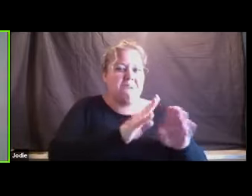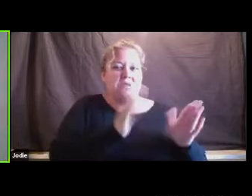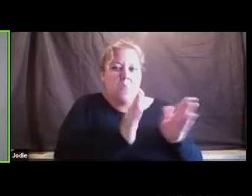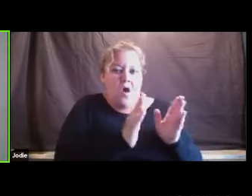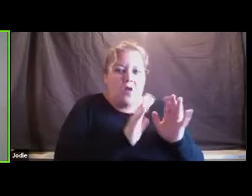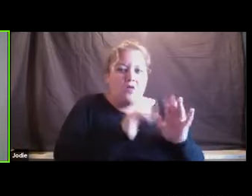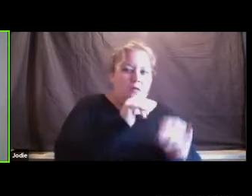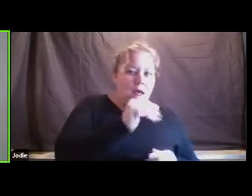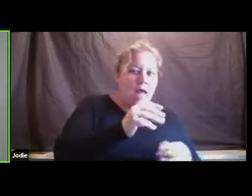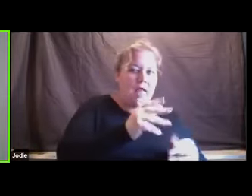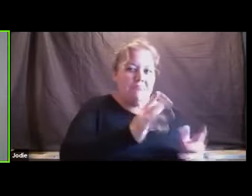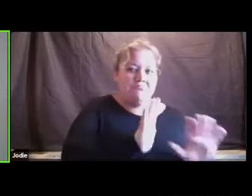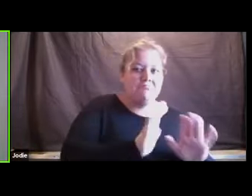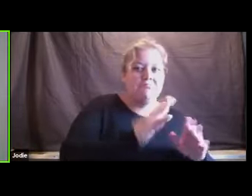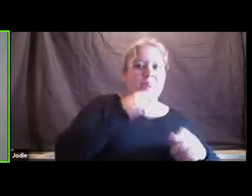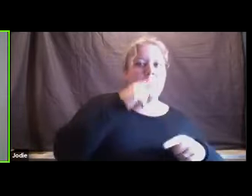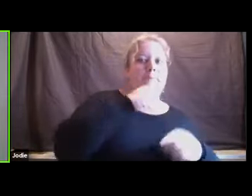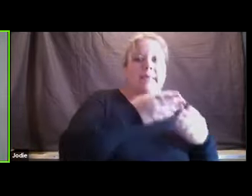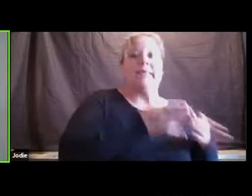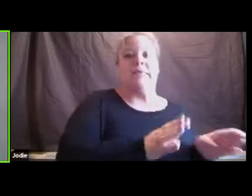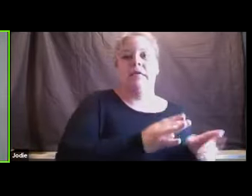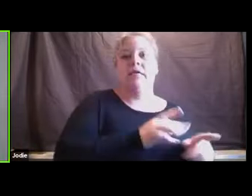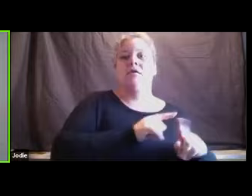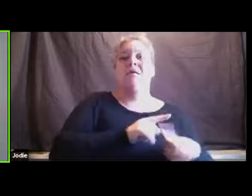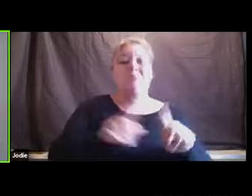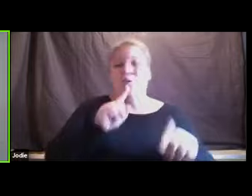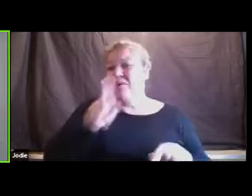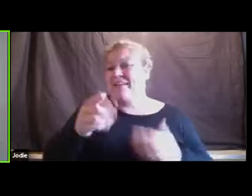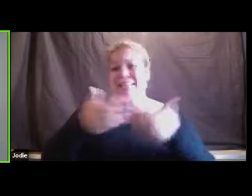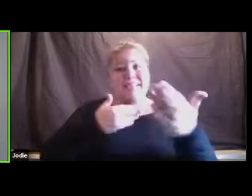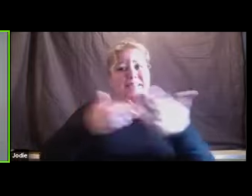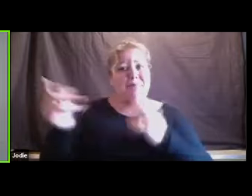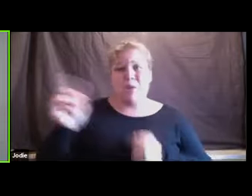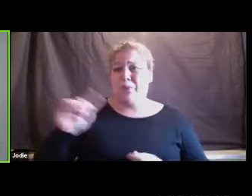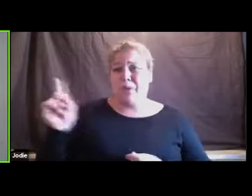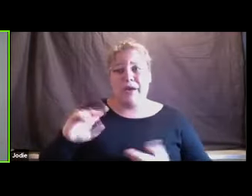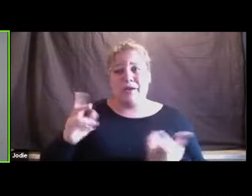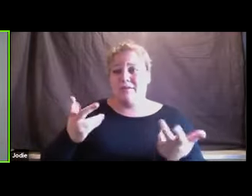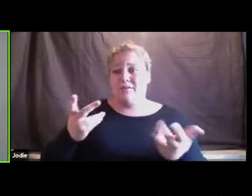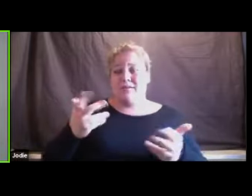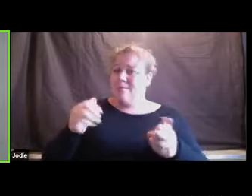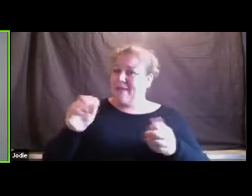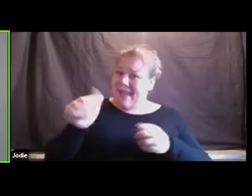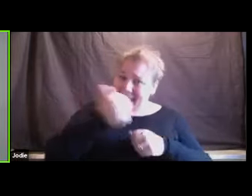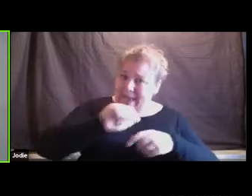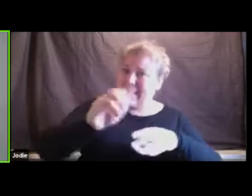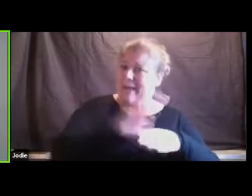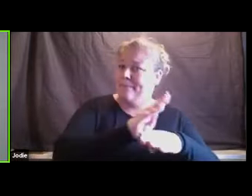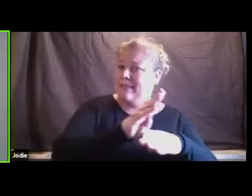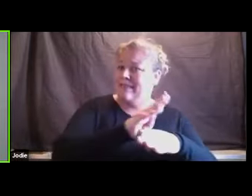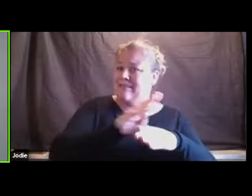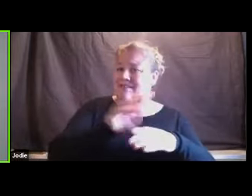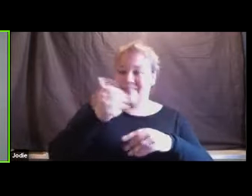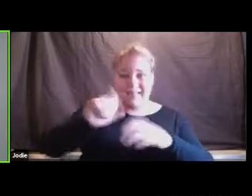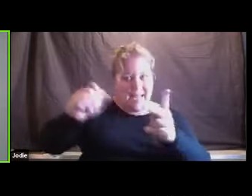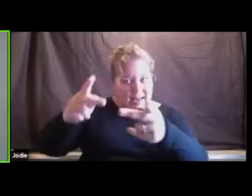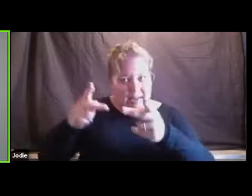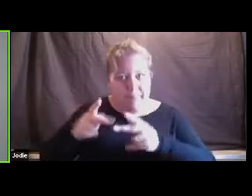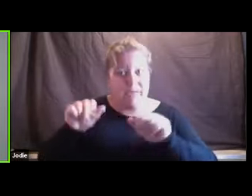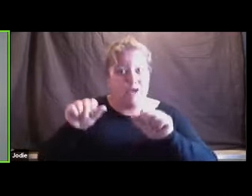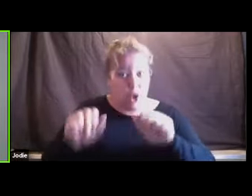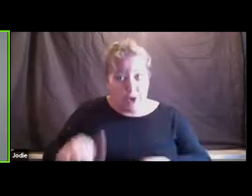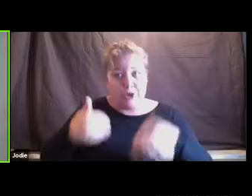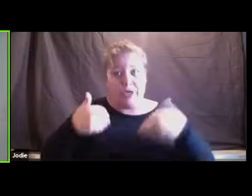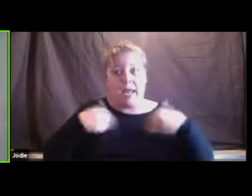be outbreaks at any time. And we're working with those businesses to make sure that they decrease